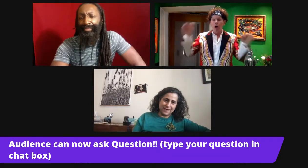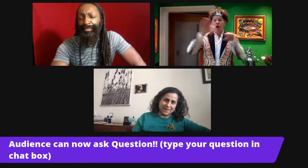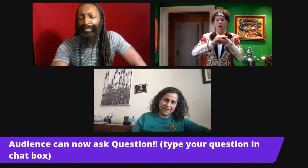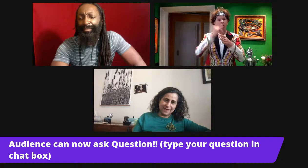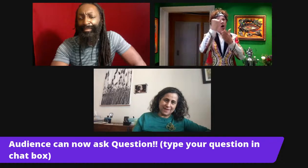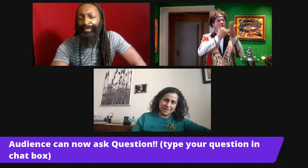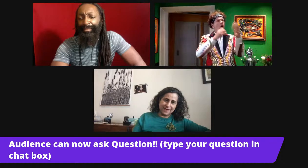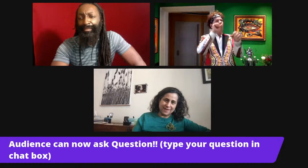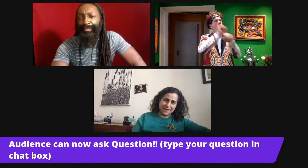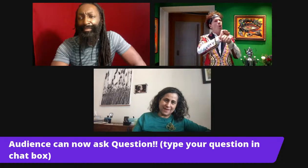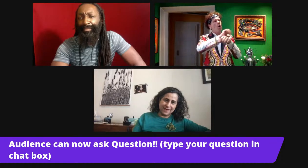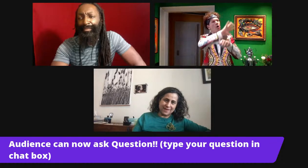Yes, there is both.